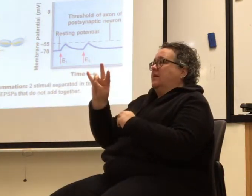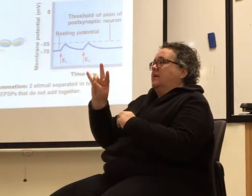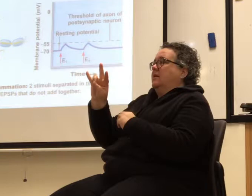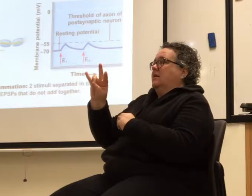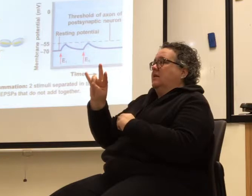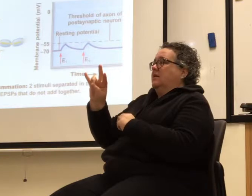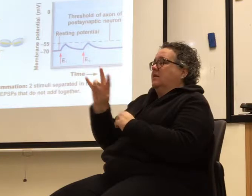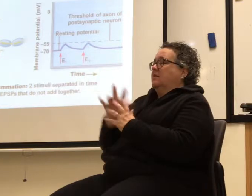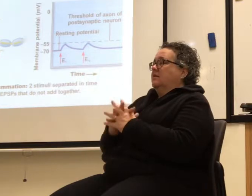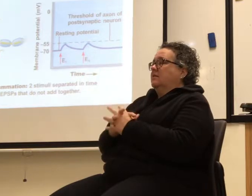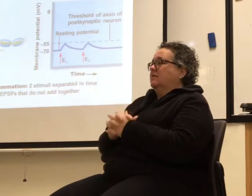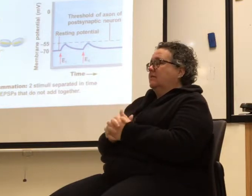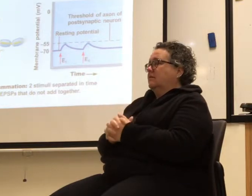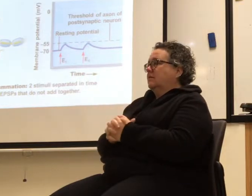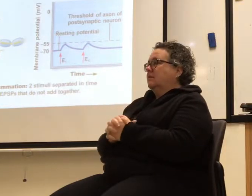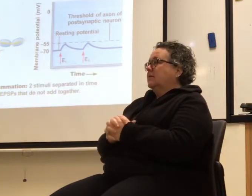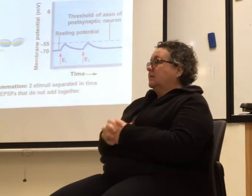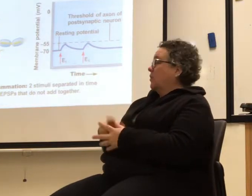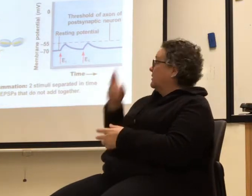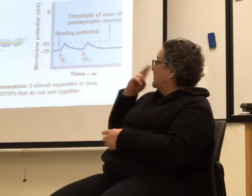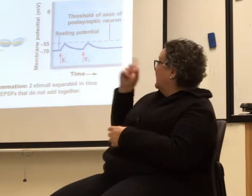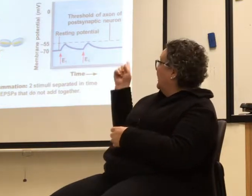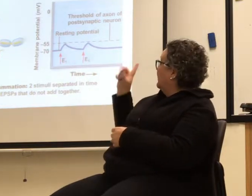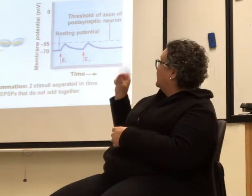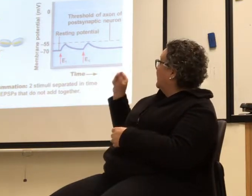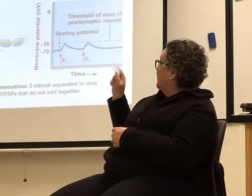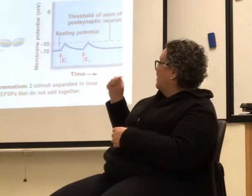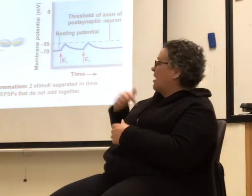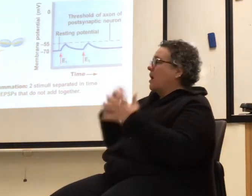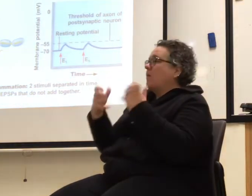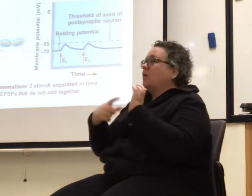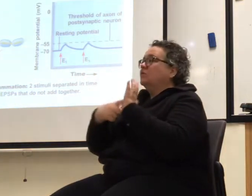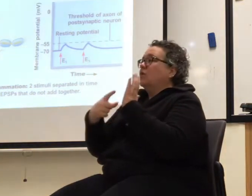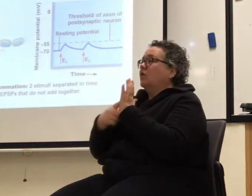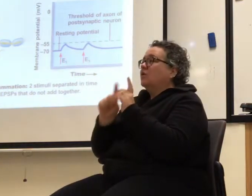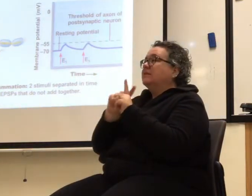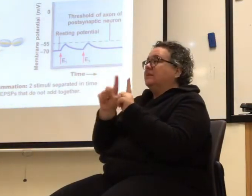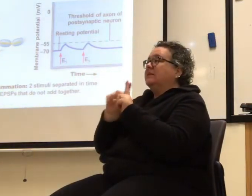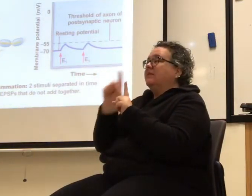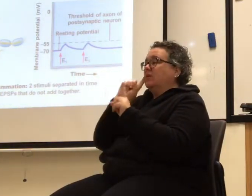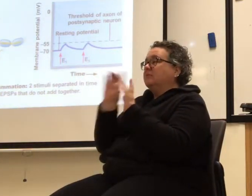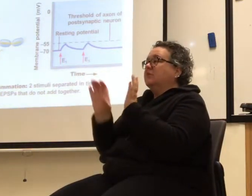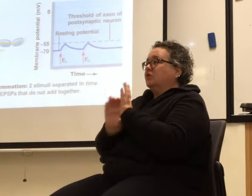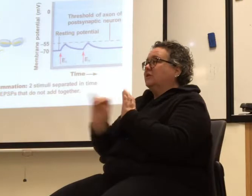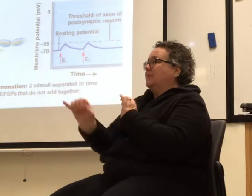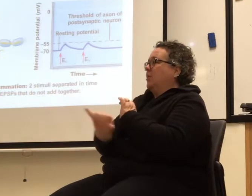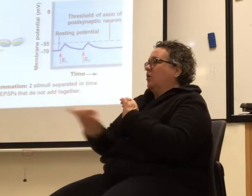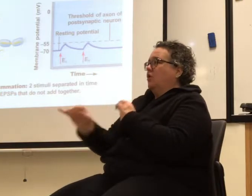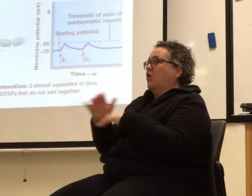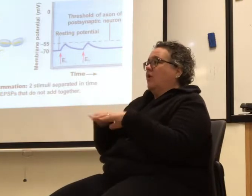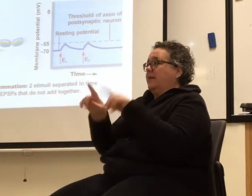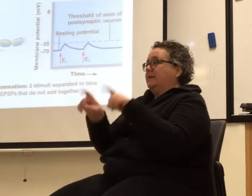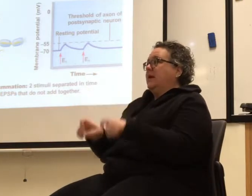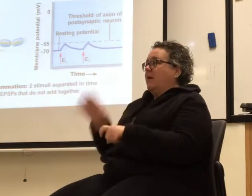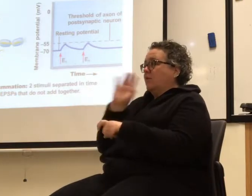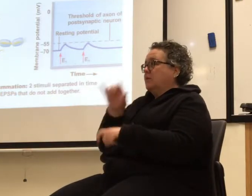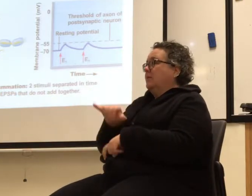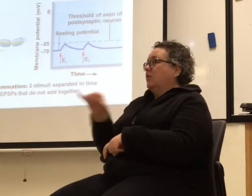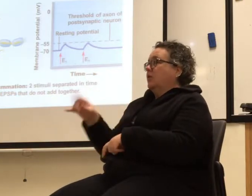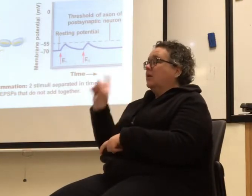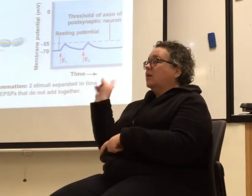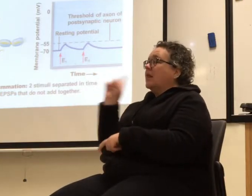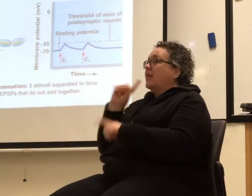Number 7. Look at this data. I want to show you similar figures on the exam. And let me ask